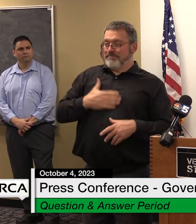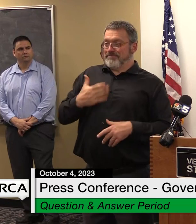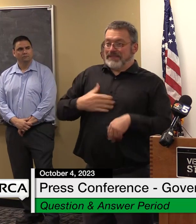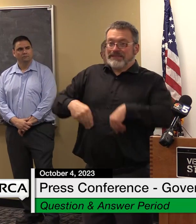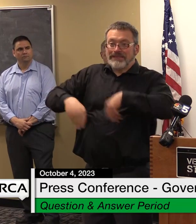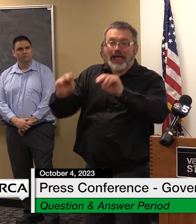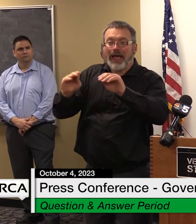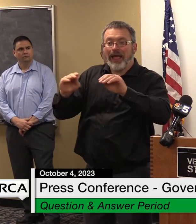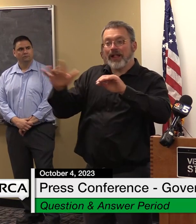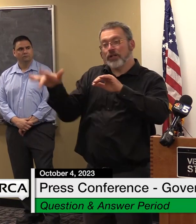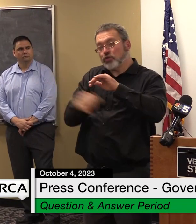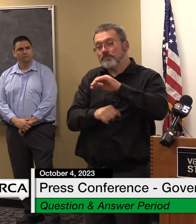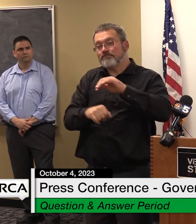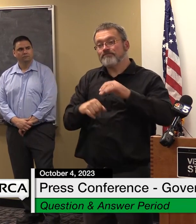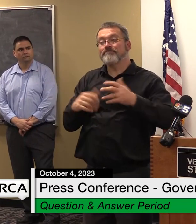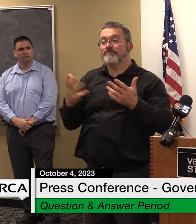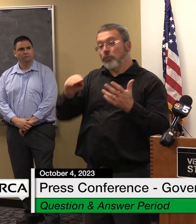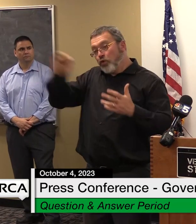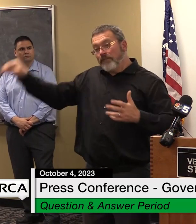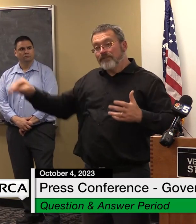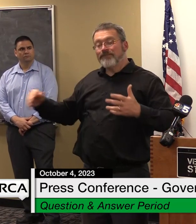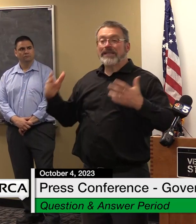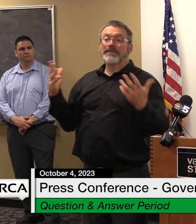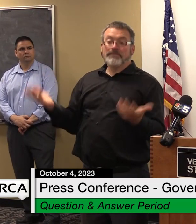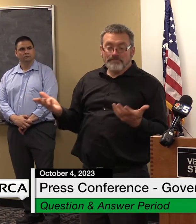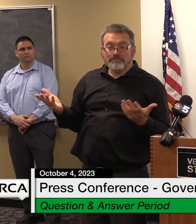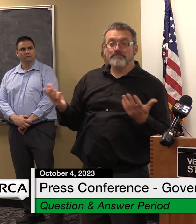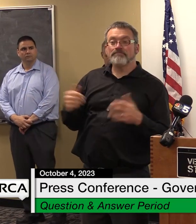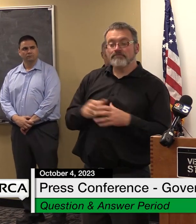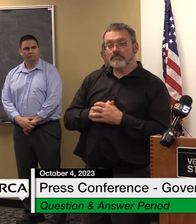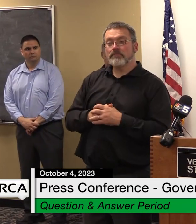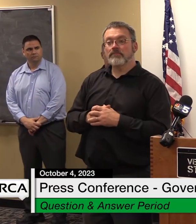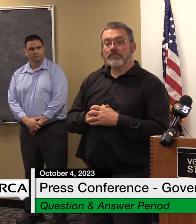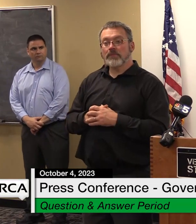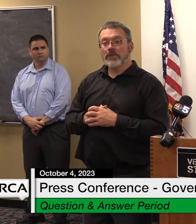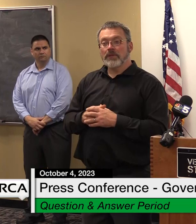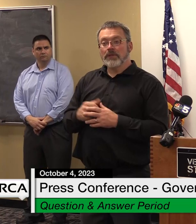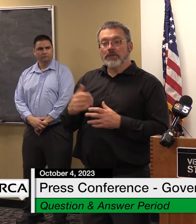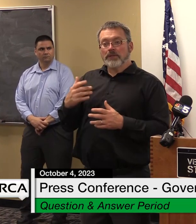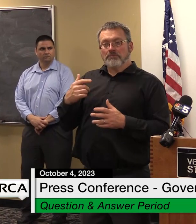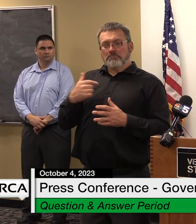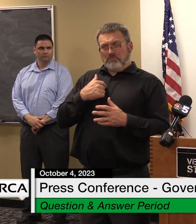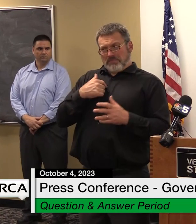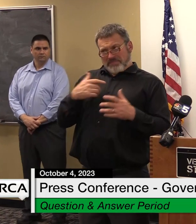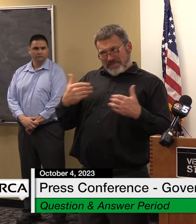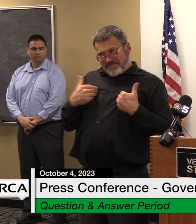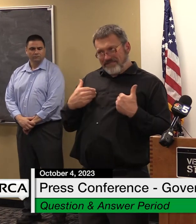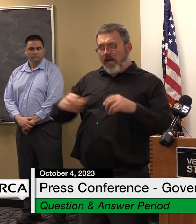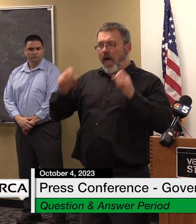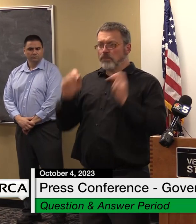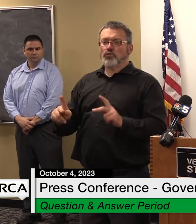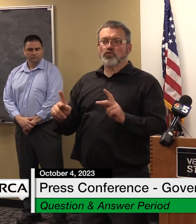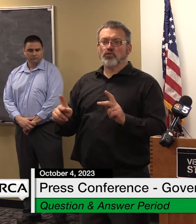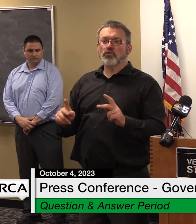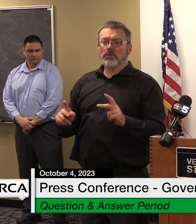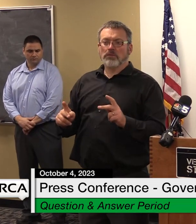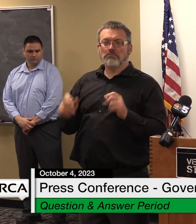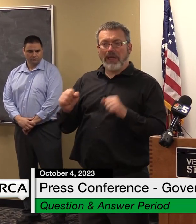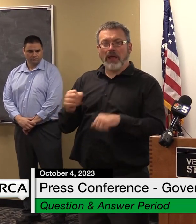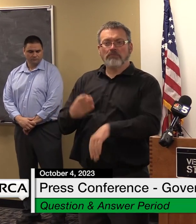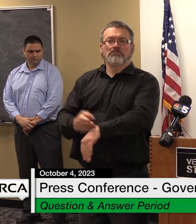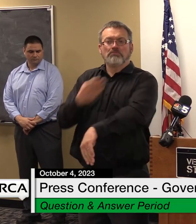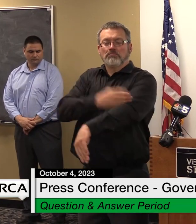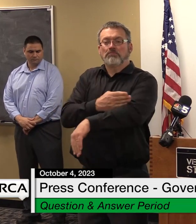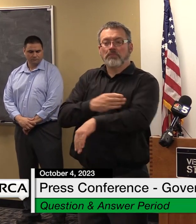this. But I think there is. I think there's an opportunity here, and I look at this